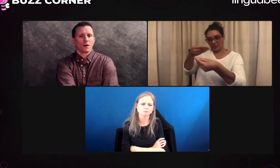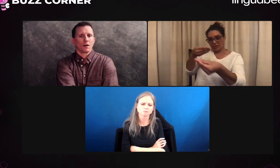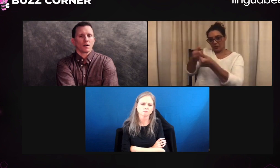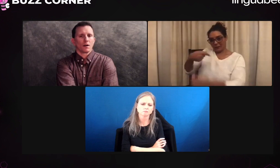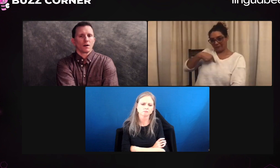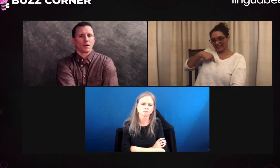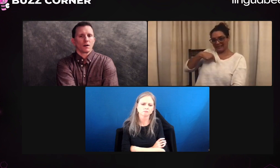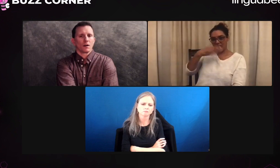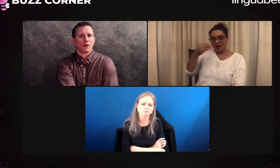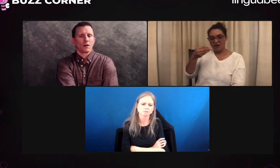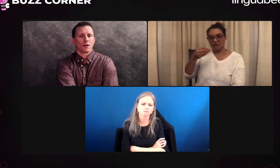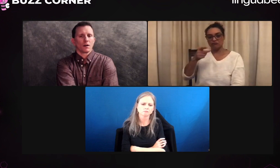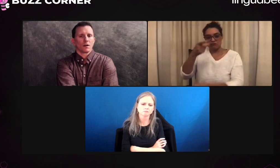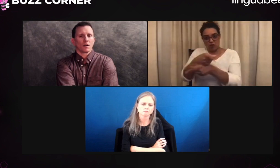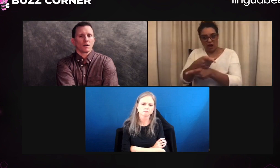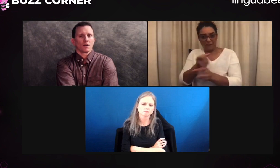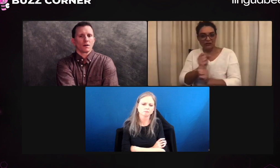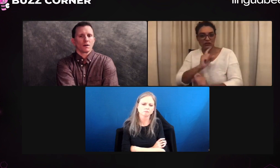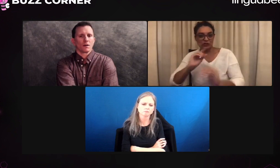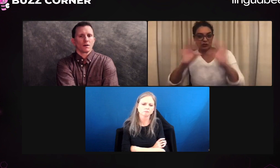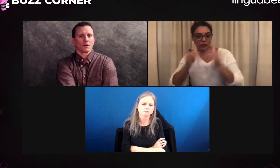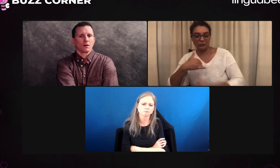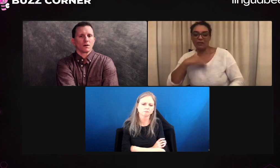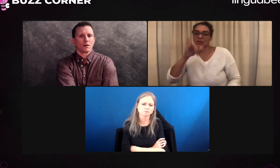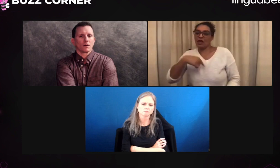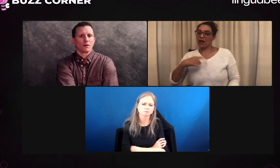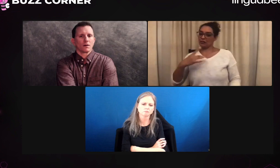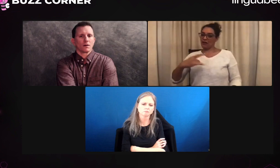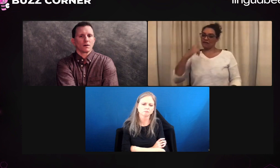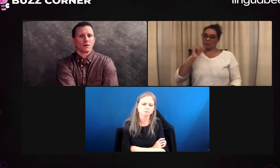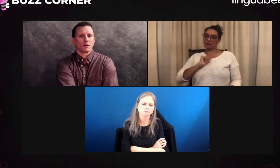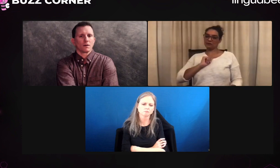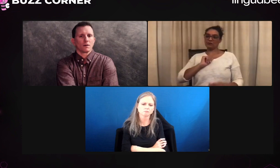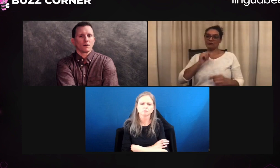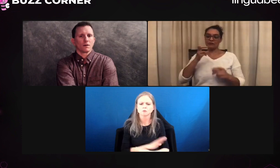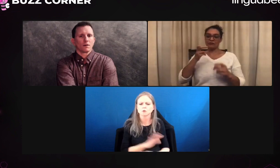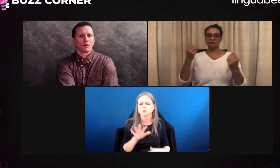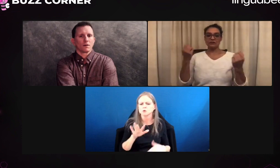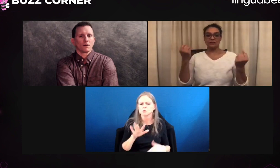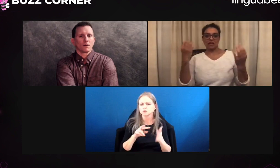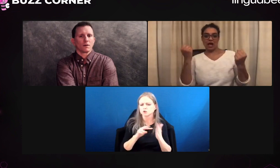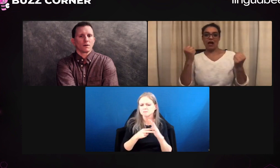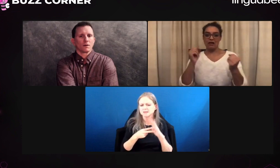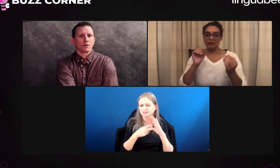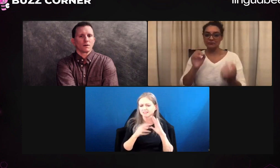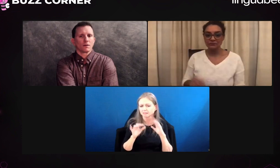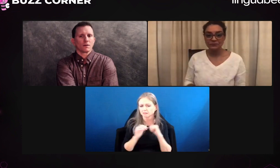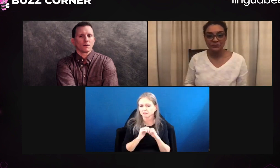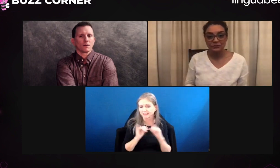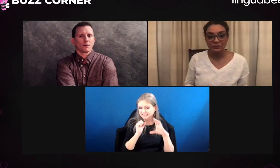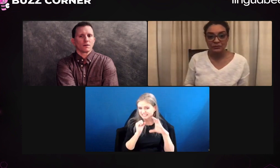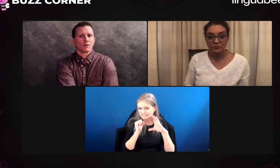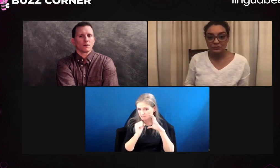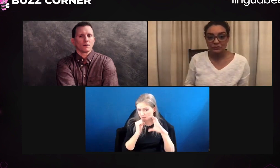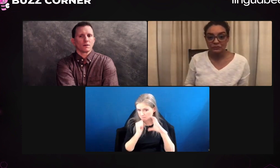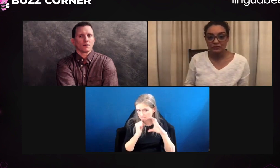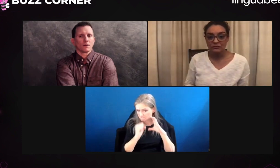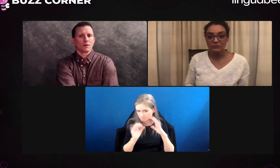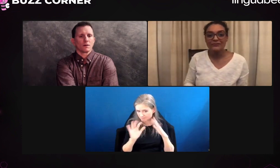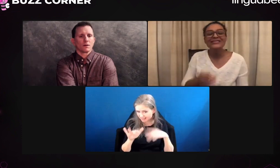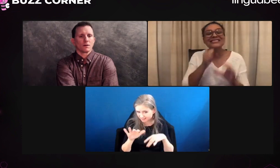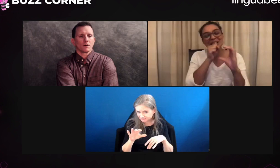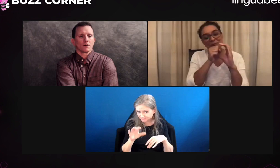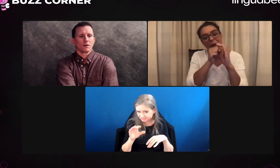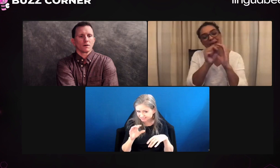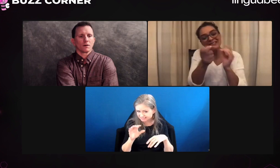process. And I'll know that they are communicating with me and that they're wrapping up their concept, and that's